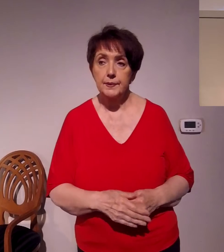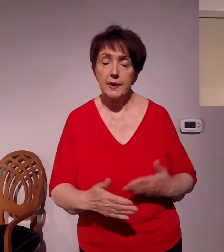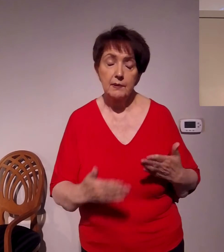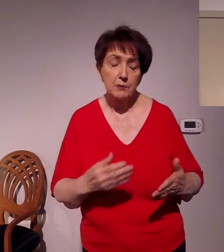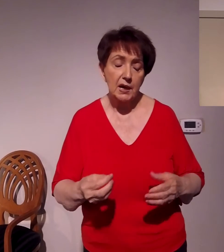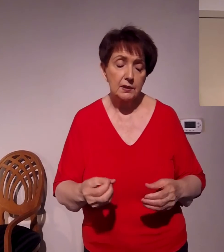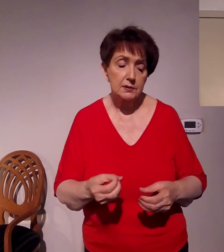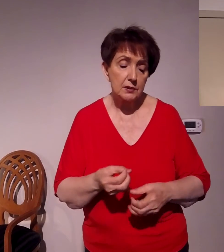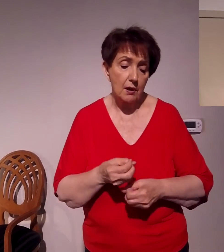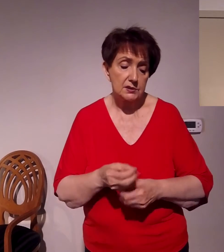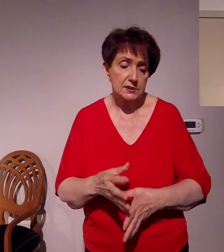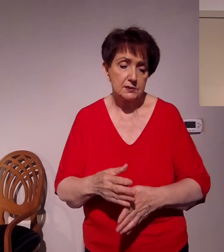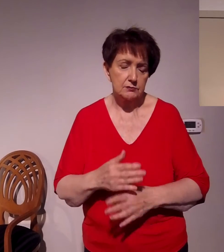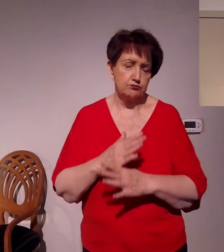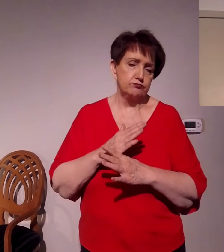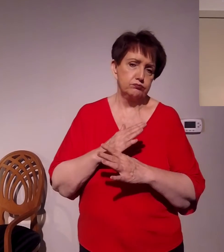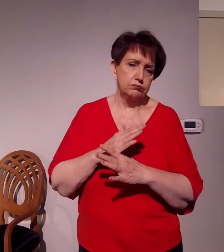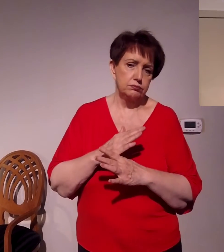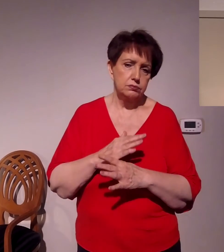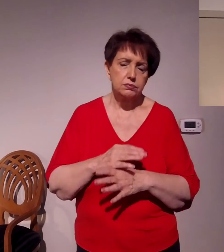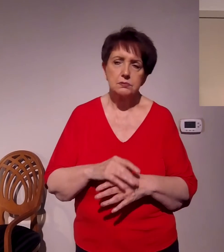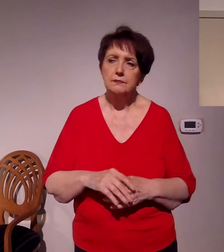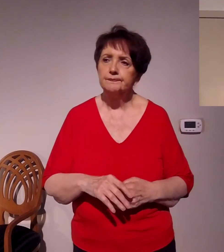cause us to restrict.